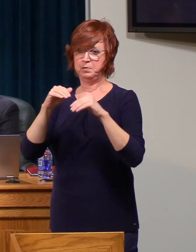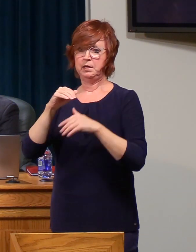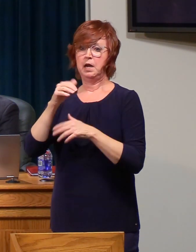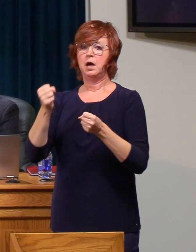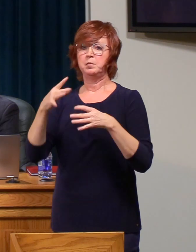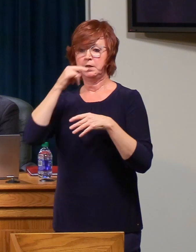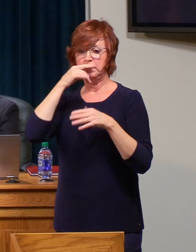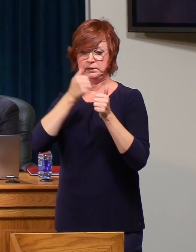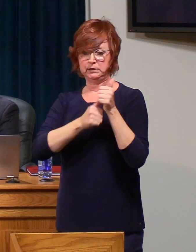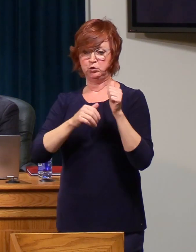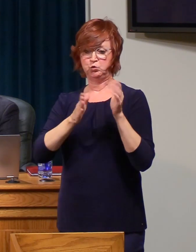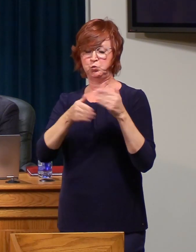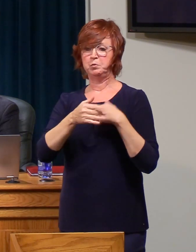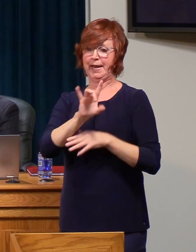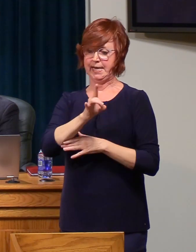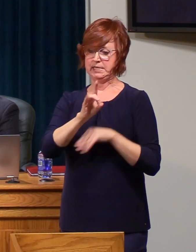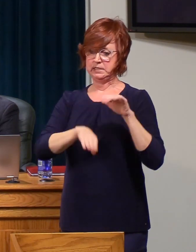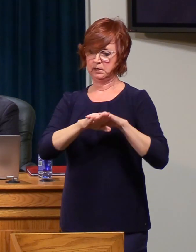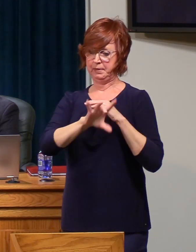But most importantly,